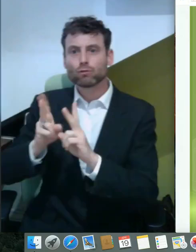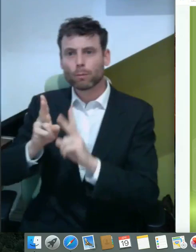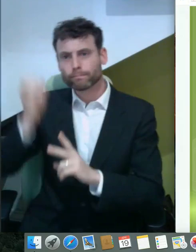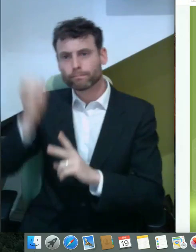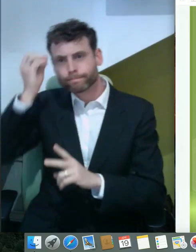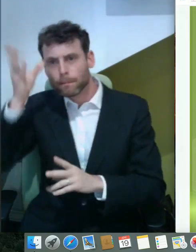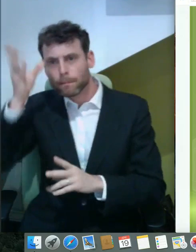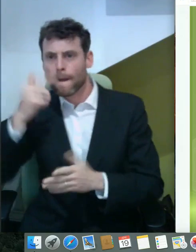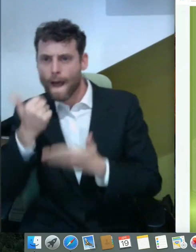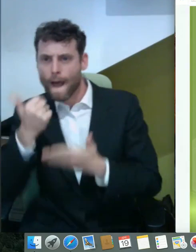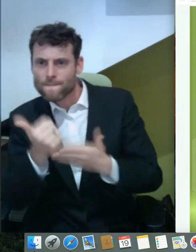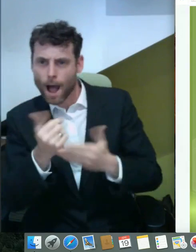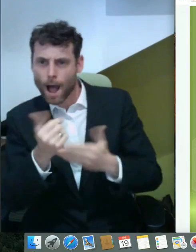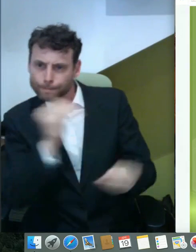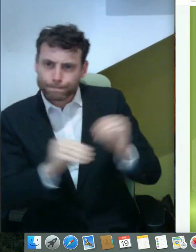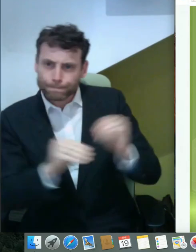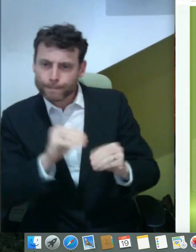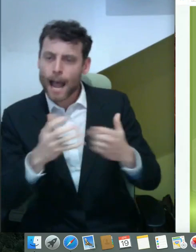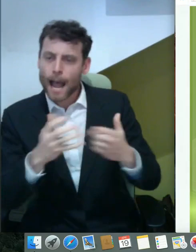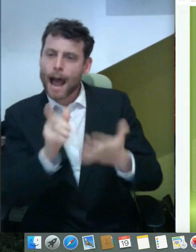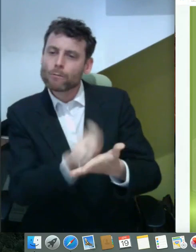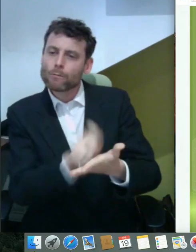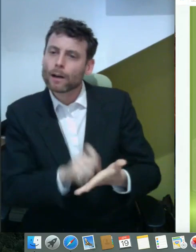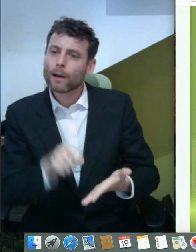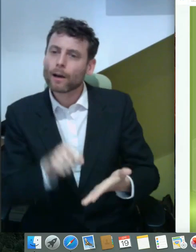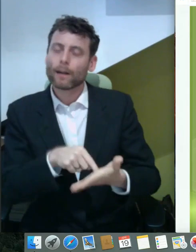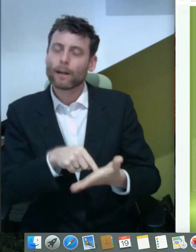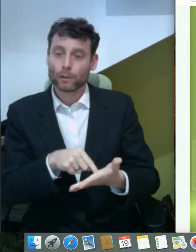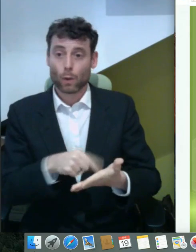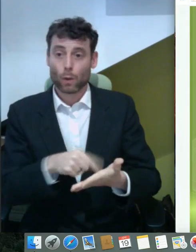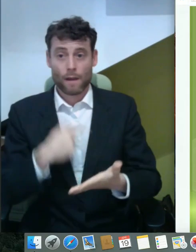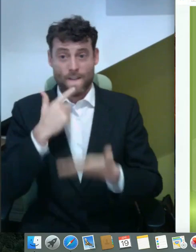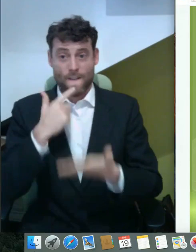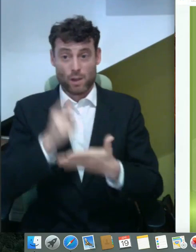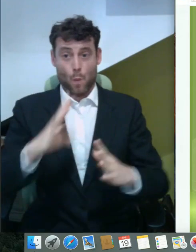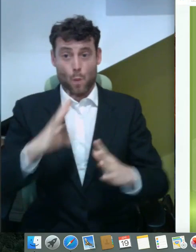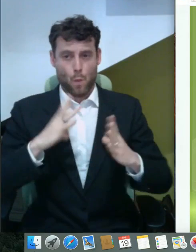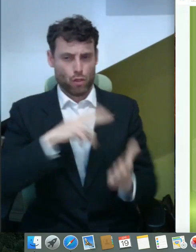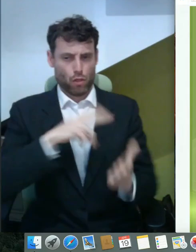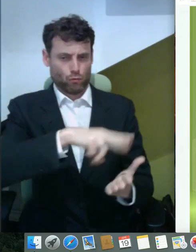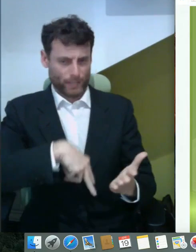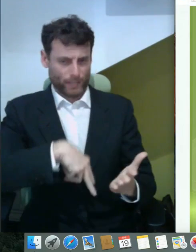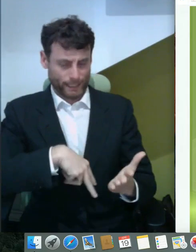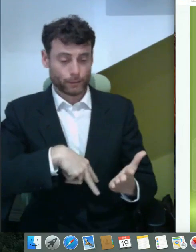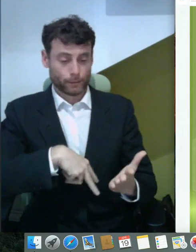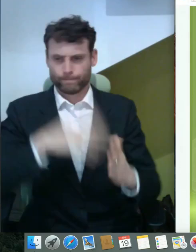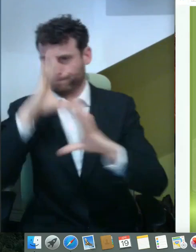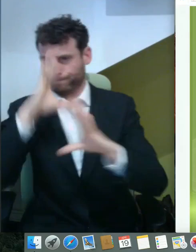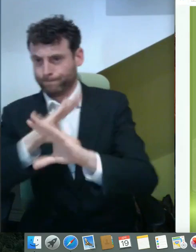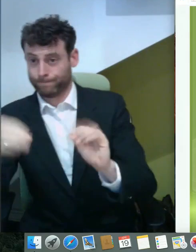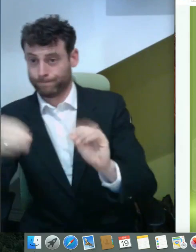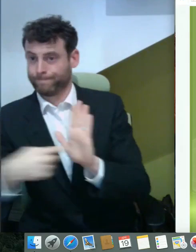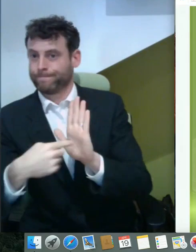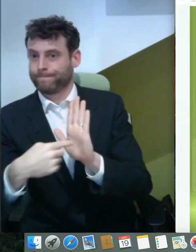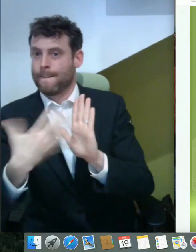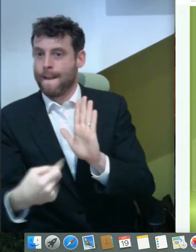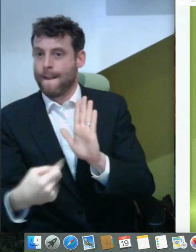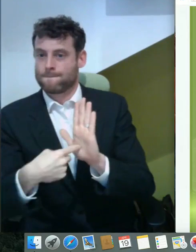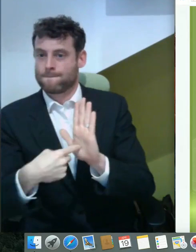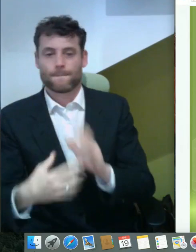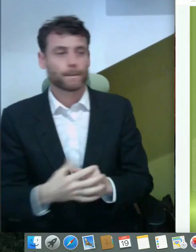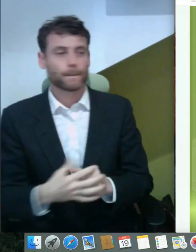definitely suggest that you have a look at it and really make use of it and spread it around any barristers and judges that you come into contact with.